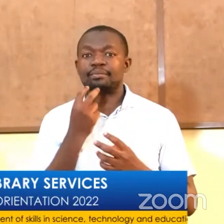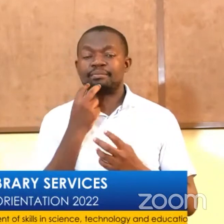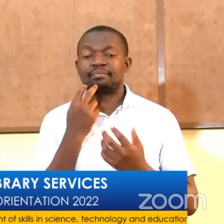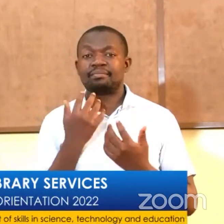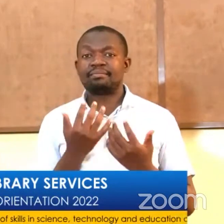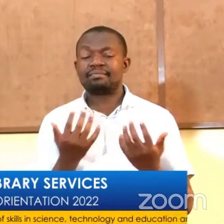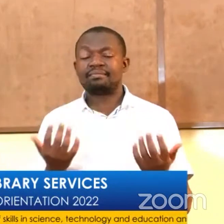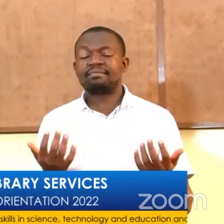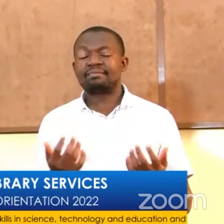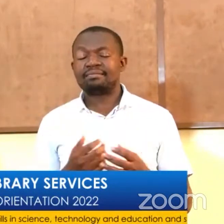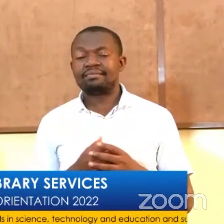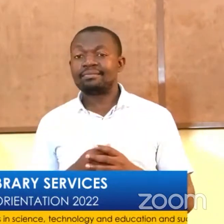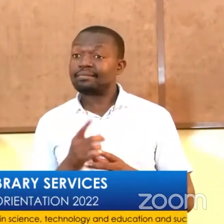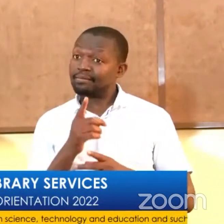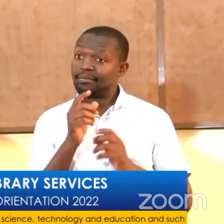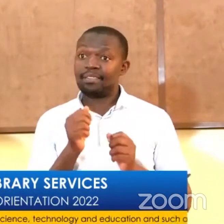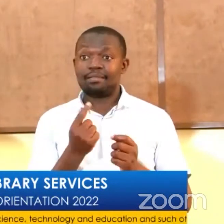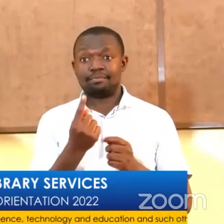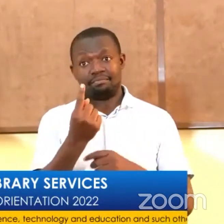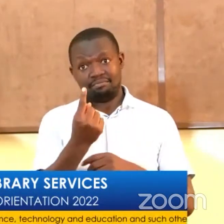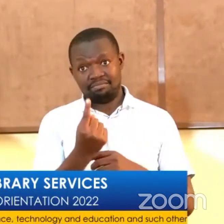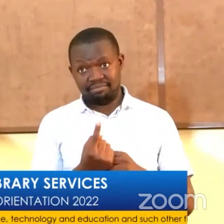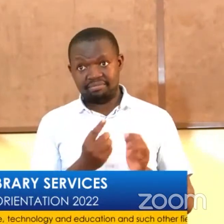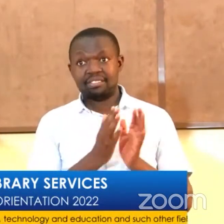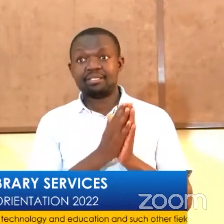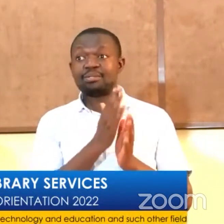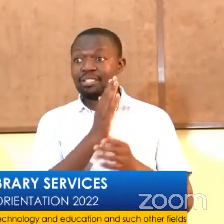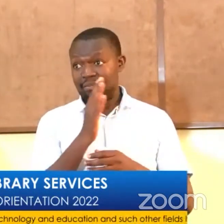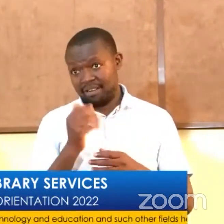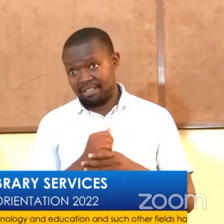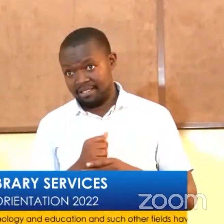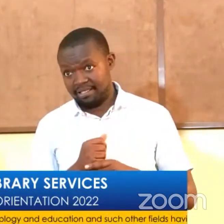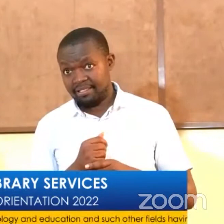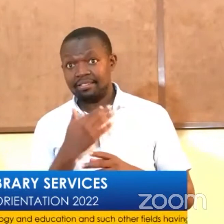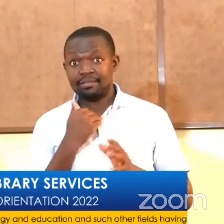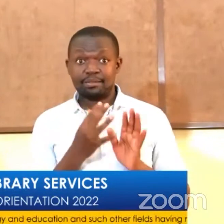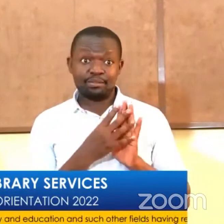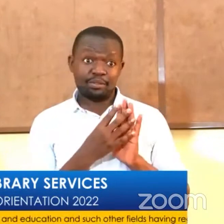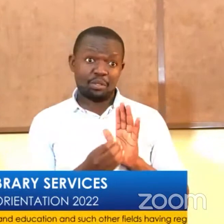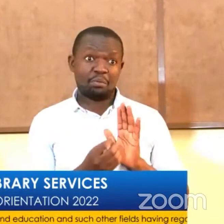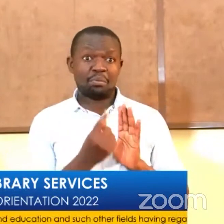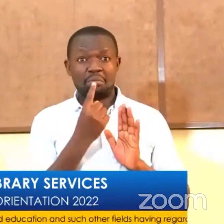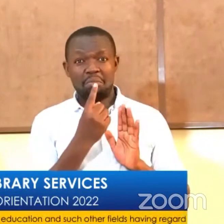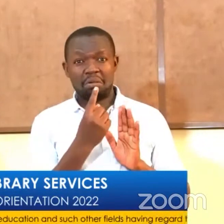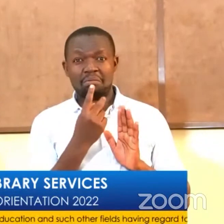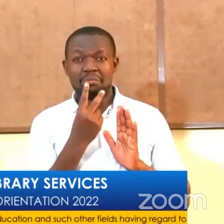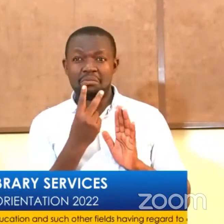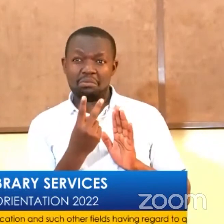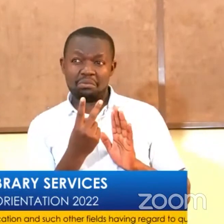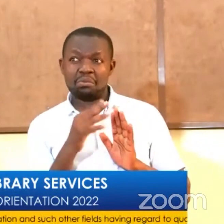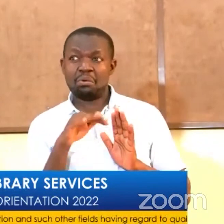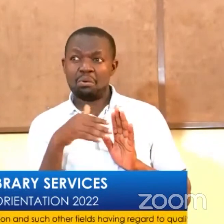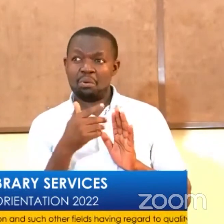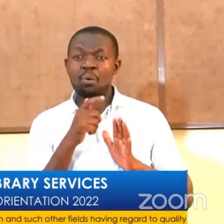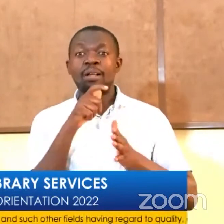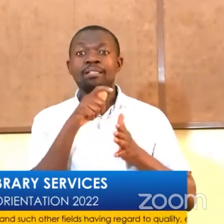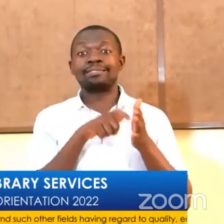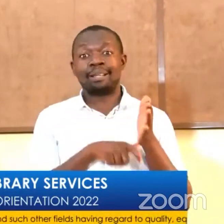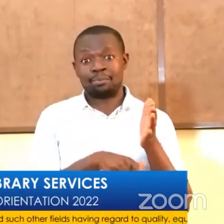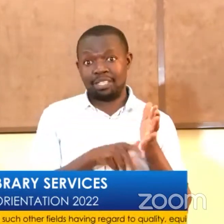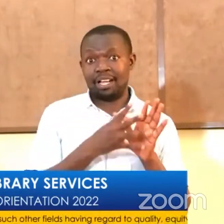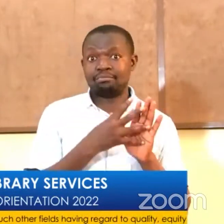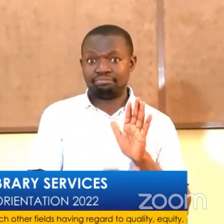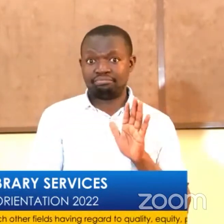So you may come to the library and you want to photocopy one page, two, or a chapter in a